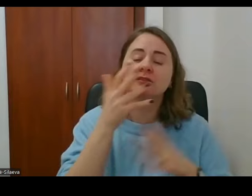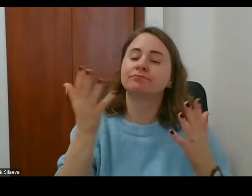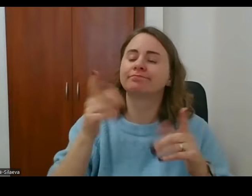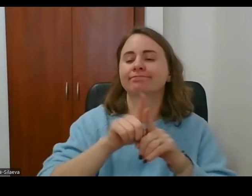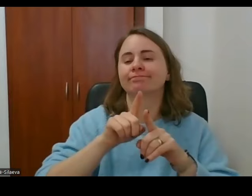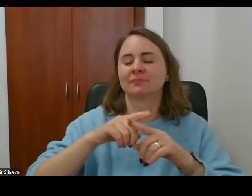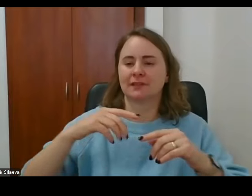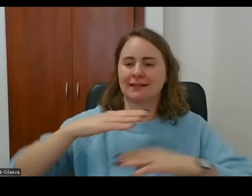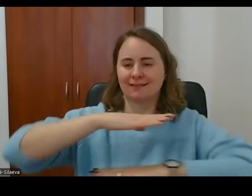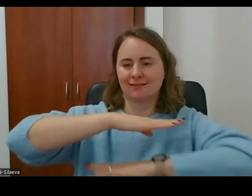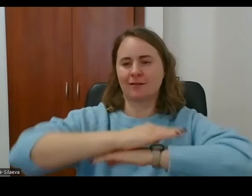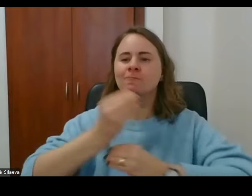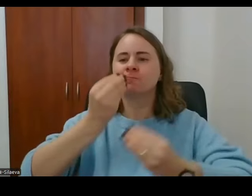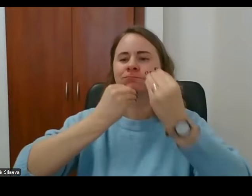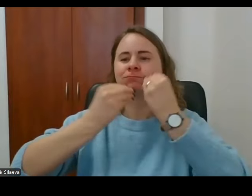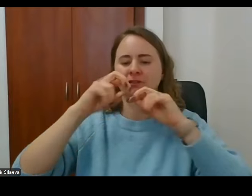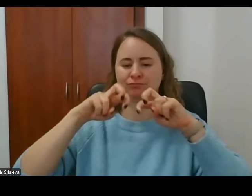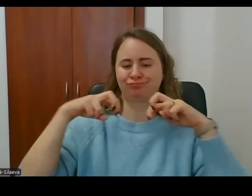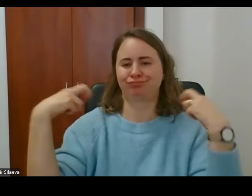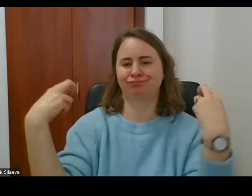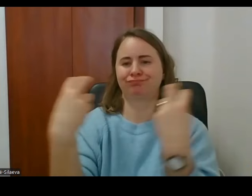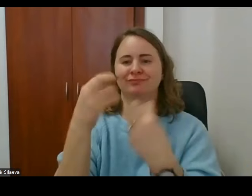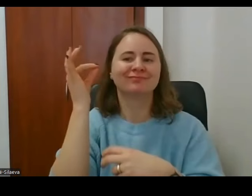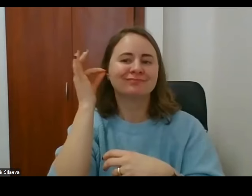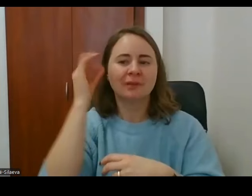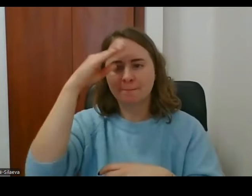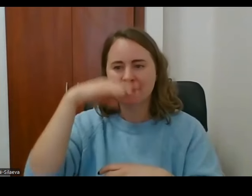I was always equal.